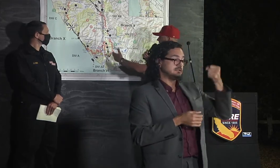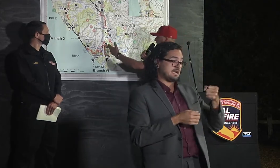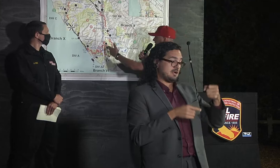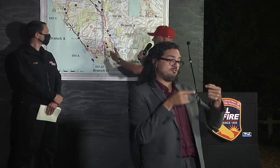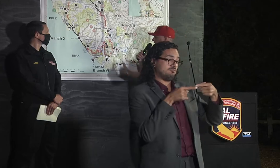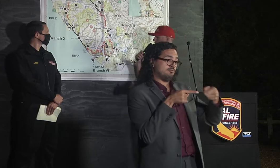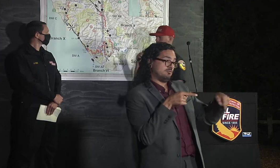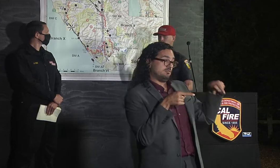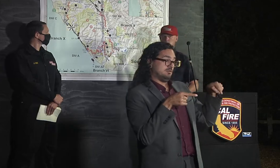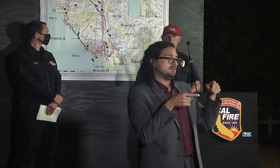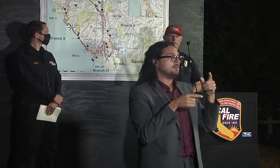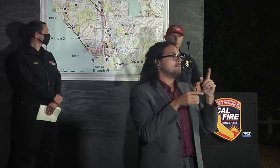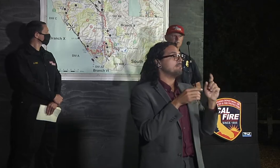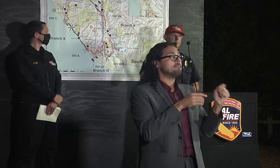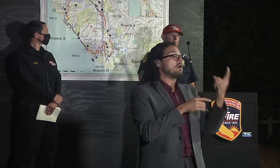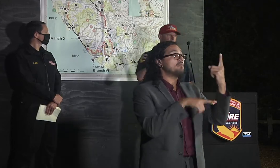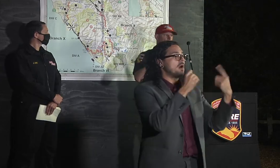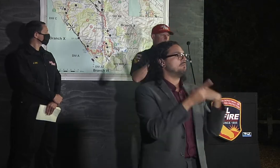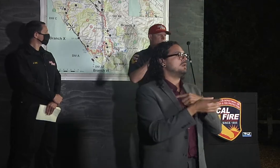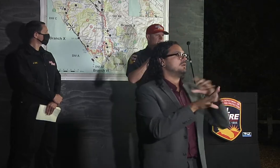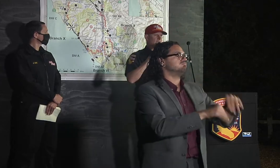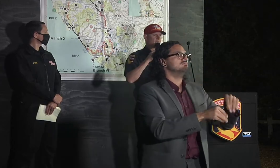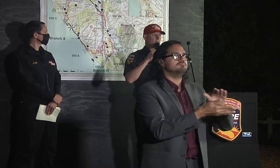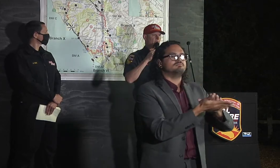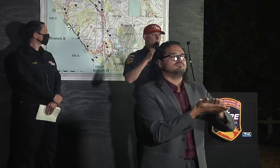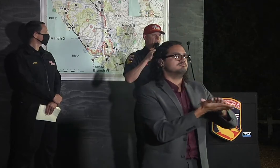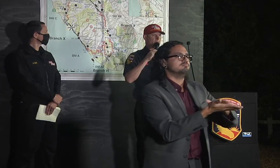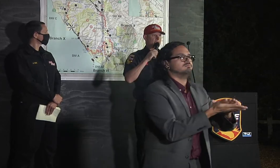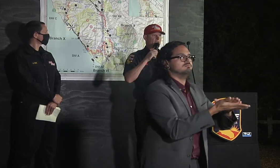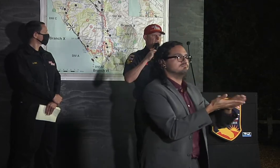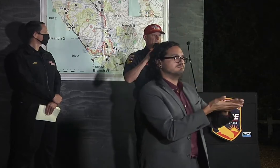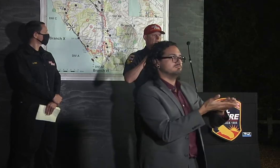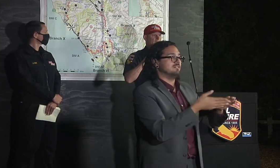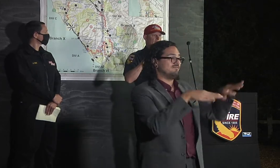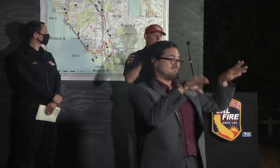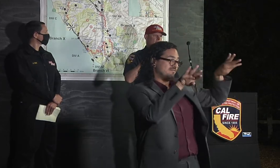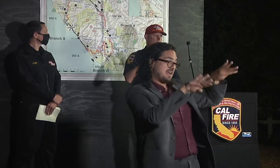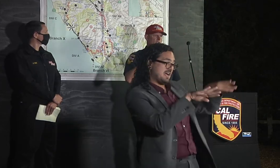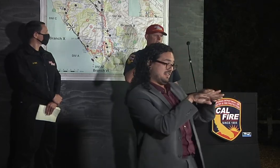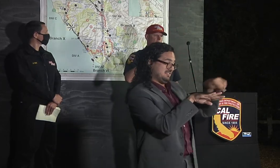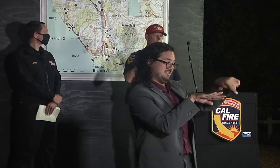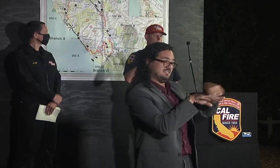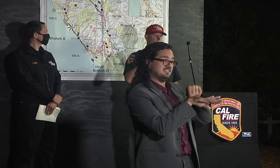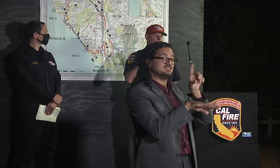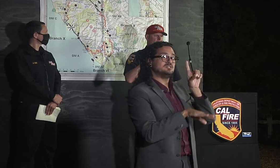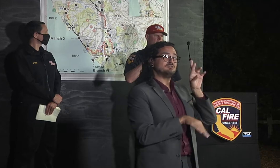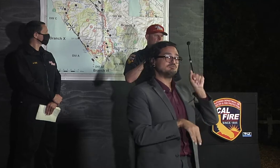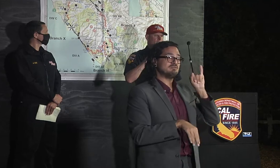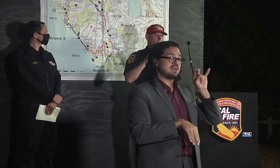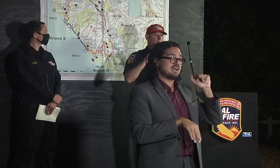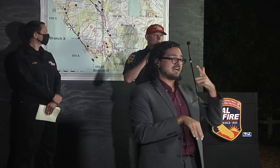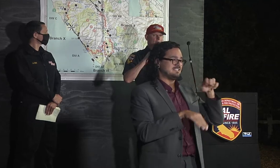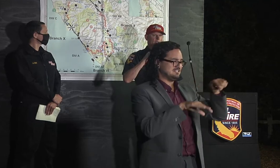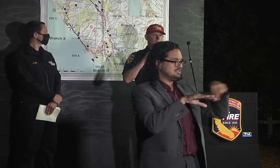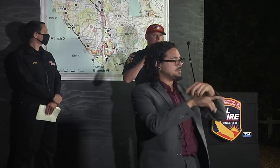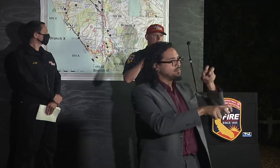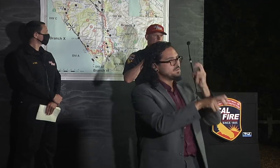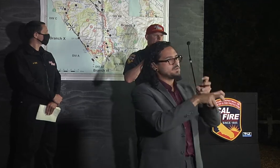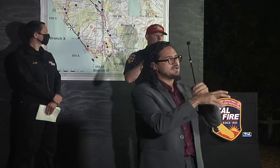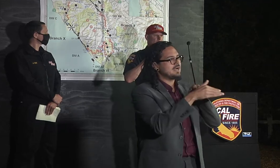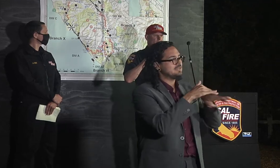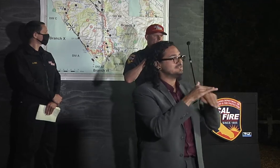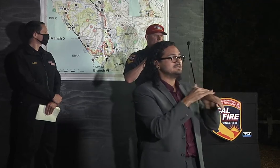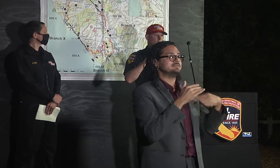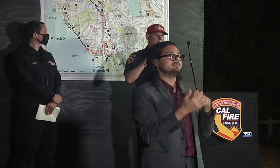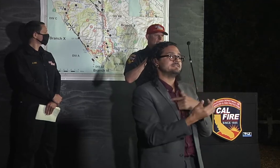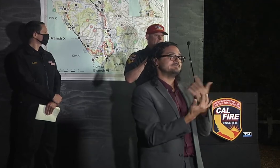up, but they're deep interior and some of the drainages that we just really have a hard time accessing. And they're just going to, our strategy, let those burn out, burn